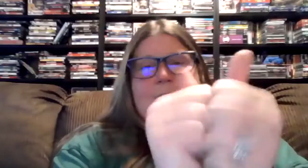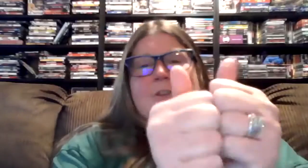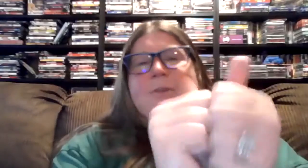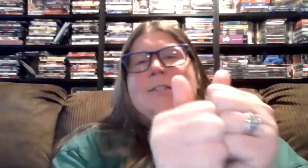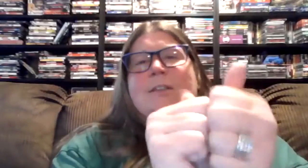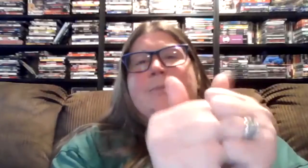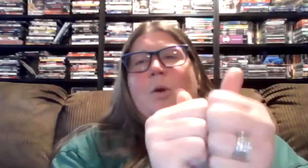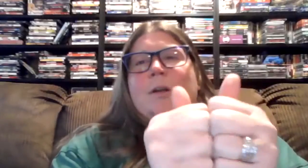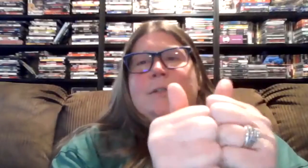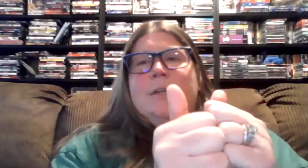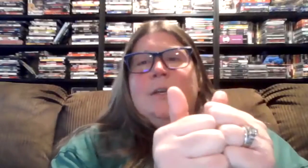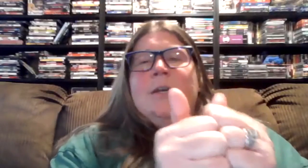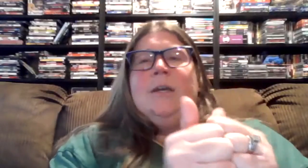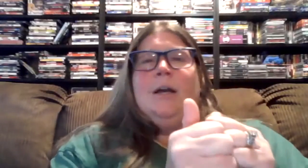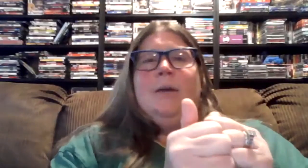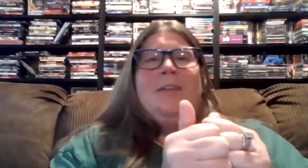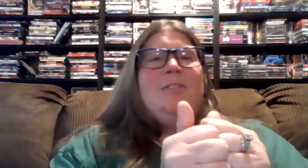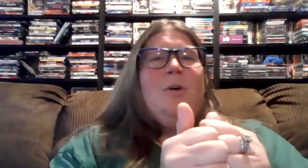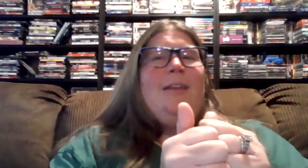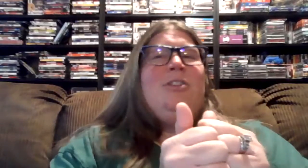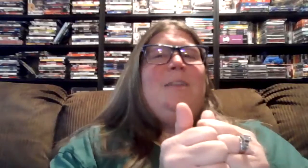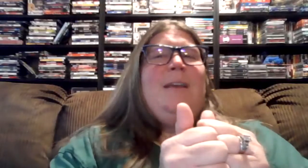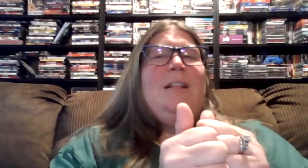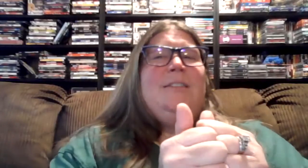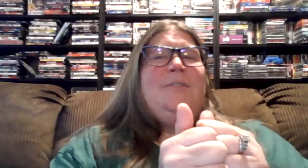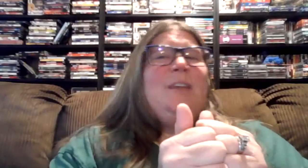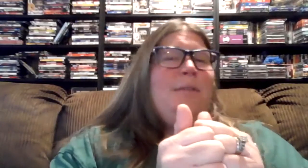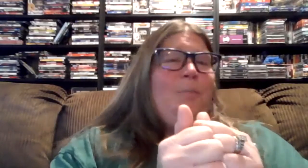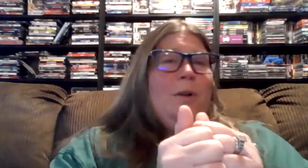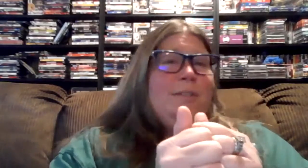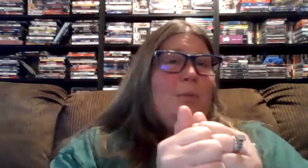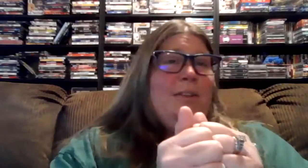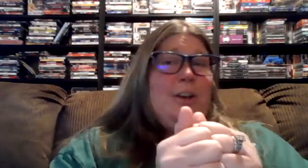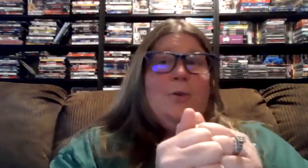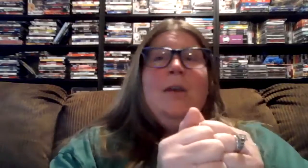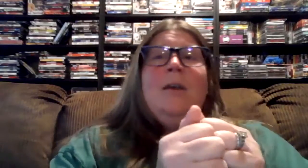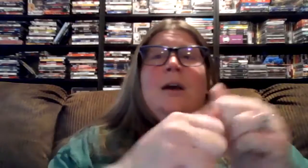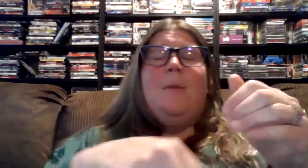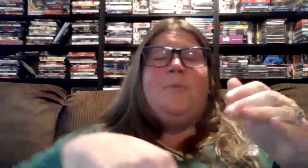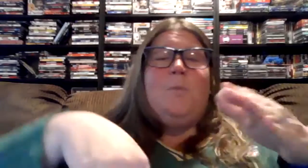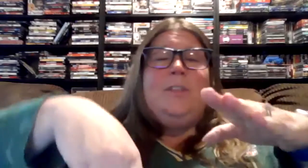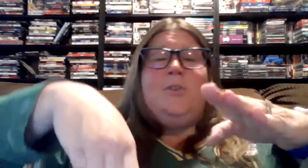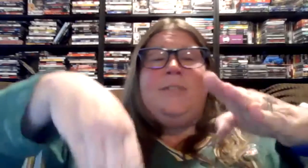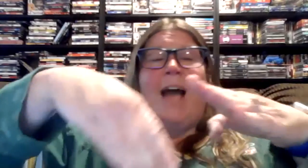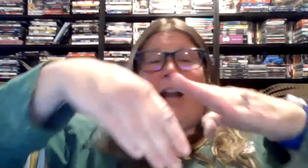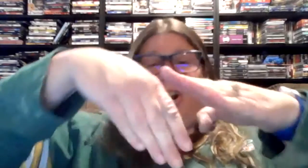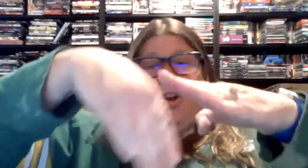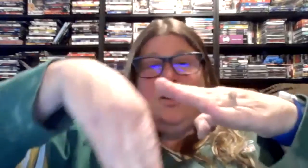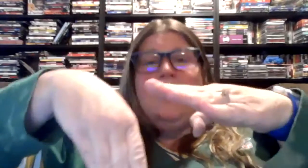do, is it's a sport. And so I tried to make a list of some of the sports that we do. So we do soccer.